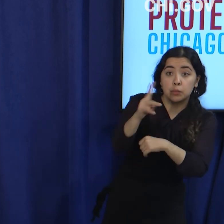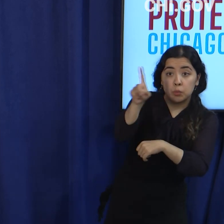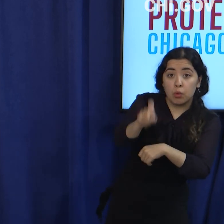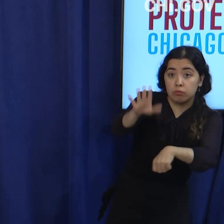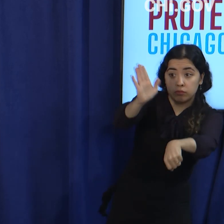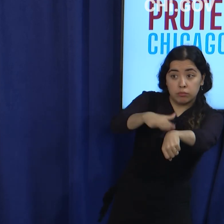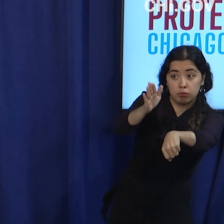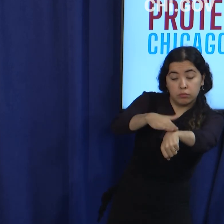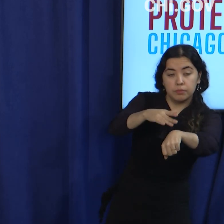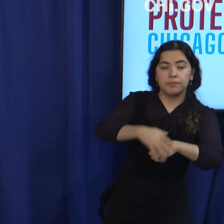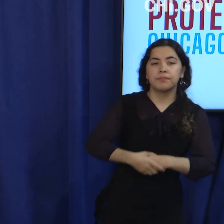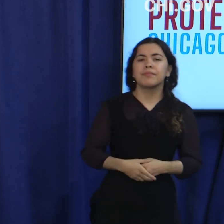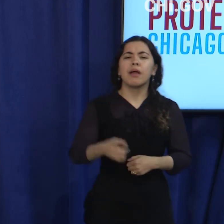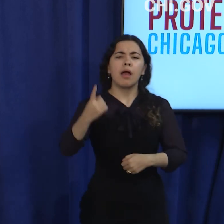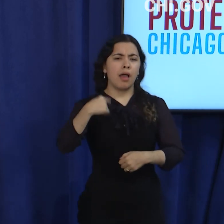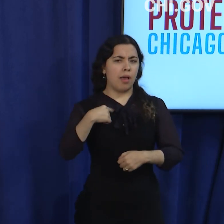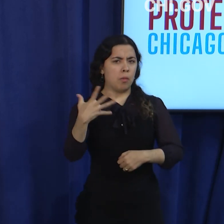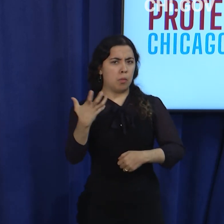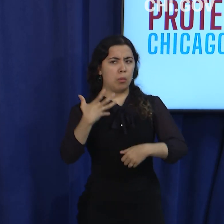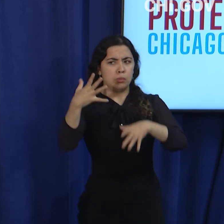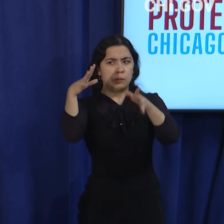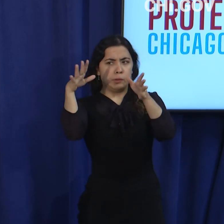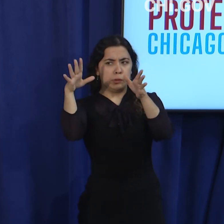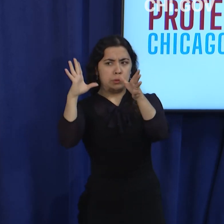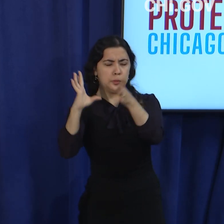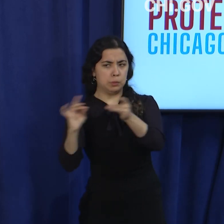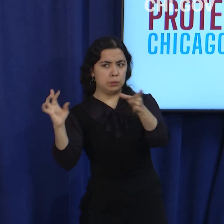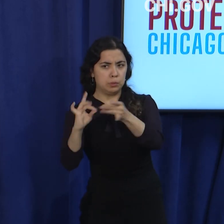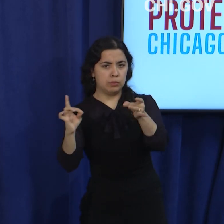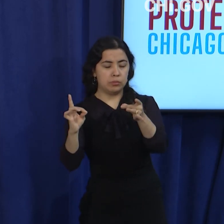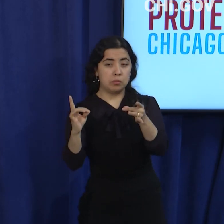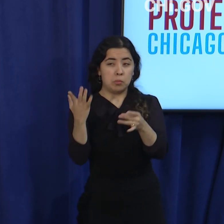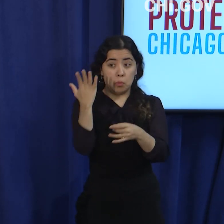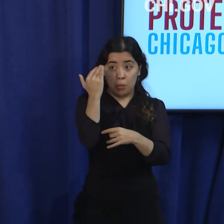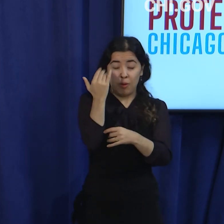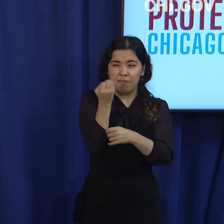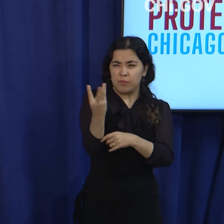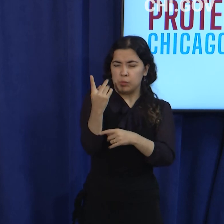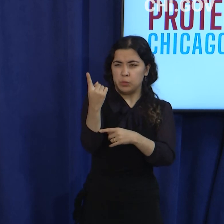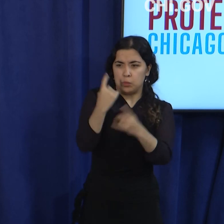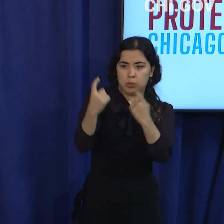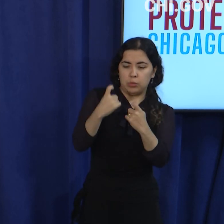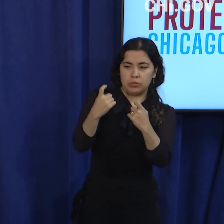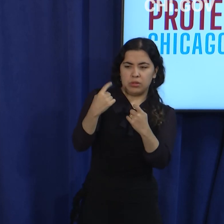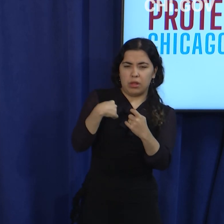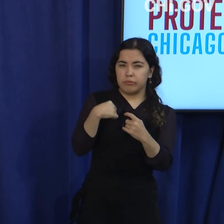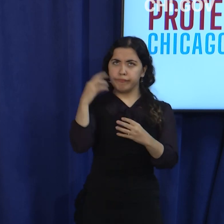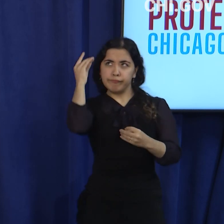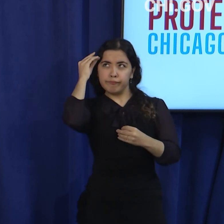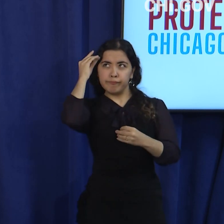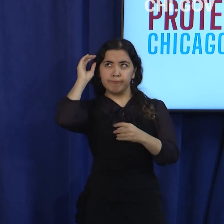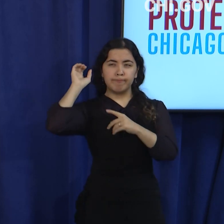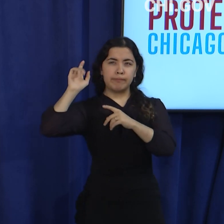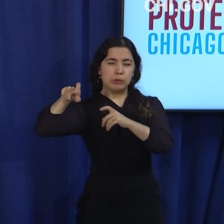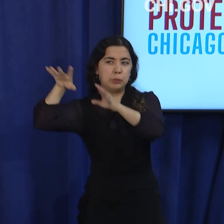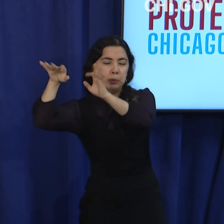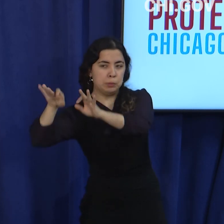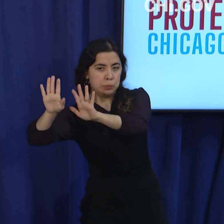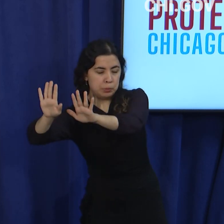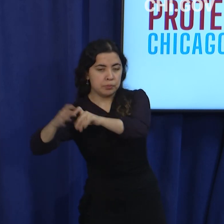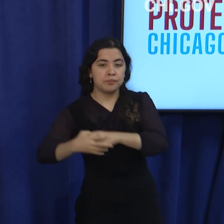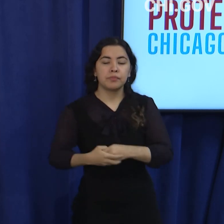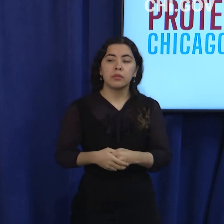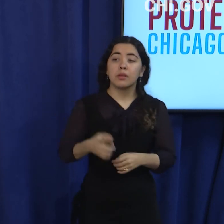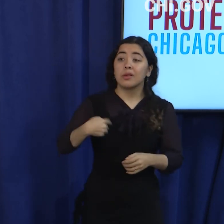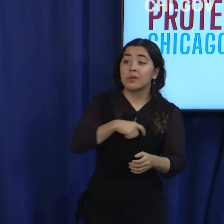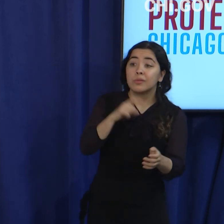this, because it's come up in a couple of the questions that have been offered today. While we are seeing a modest amount of